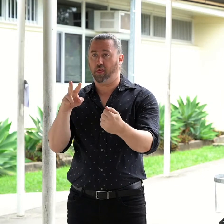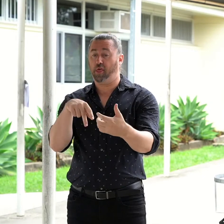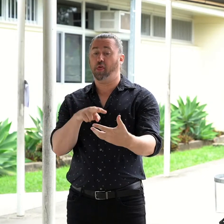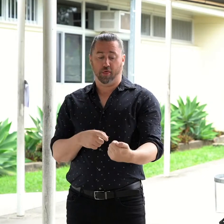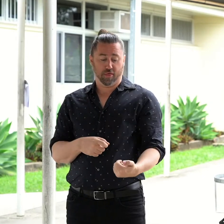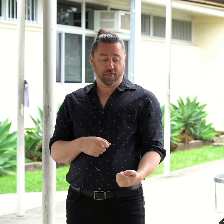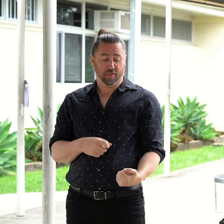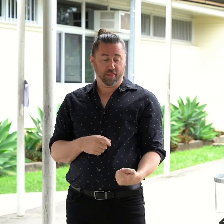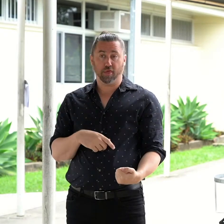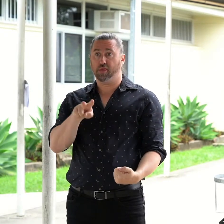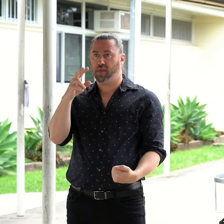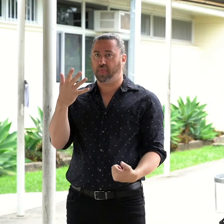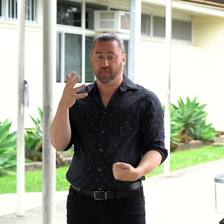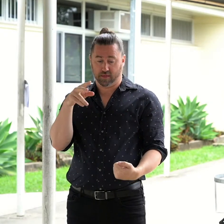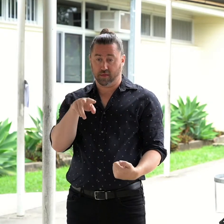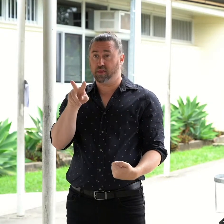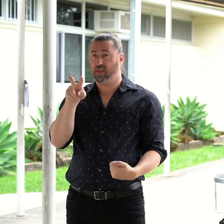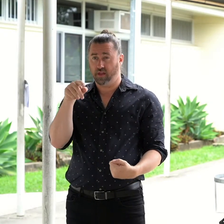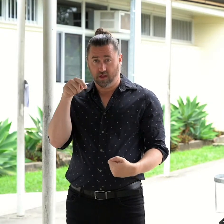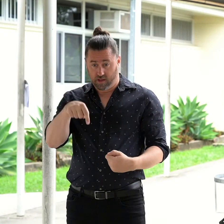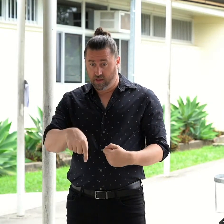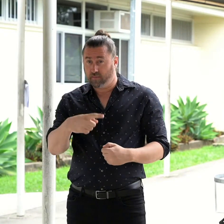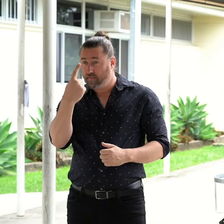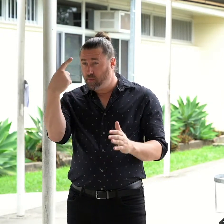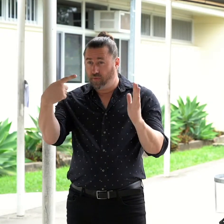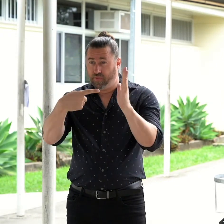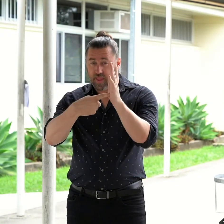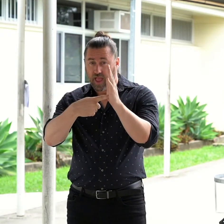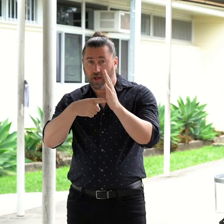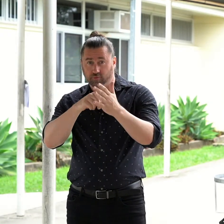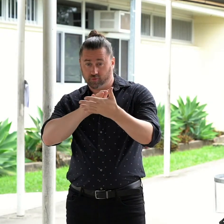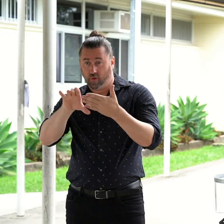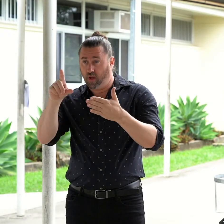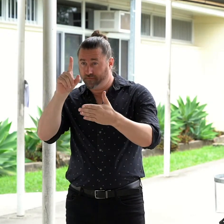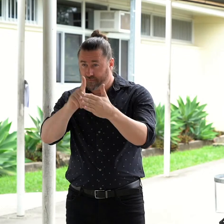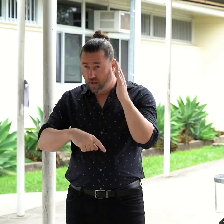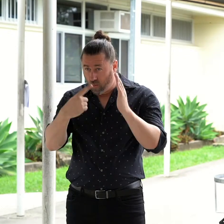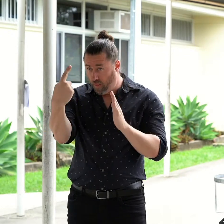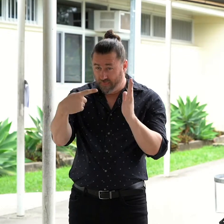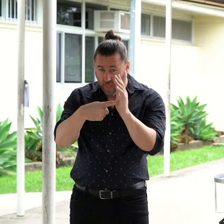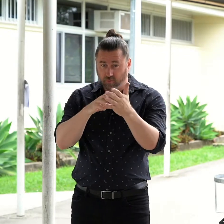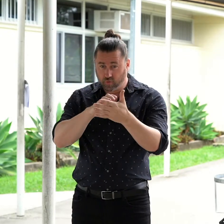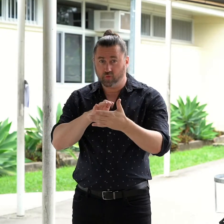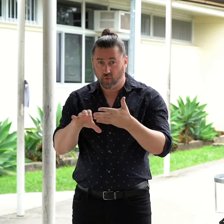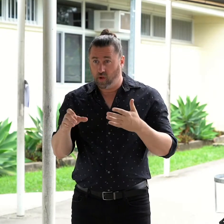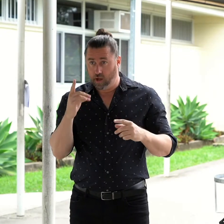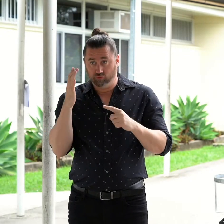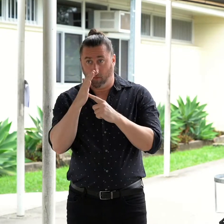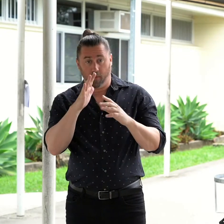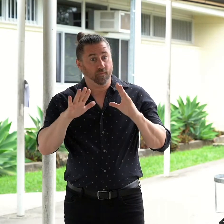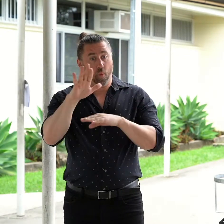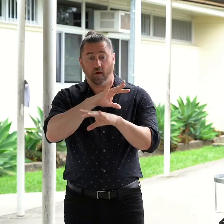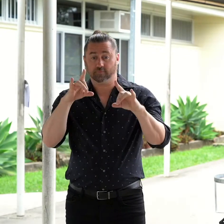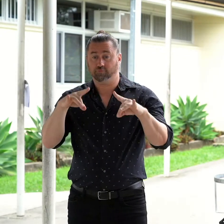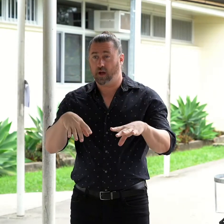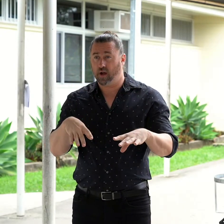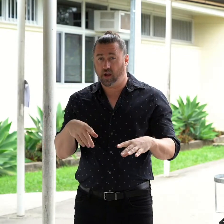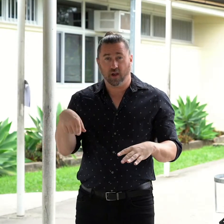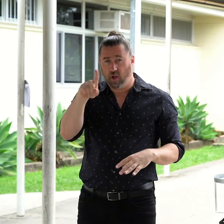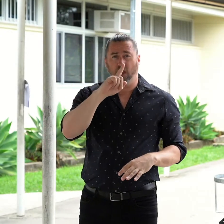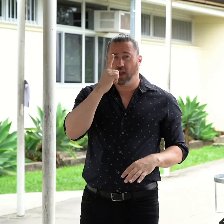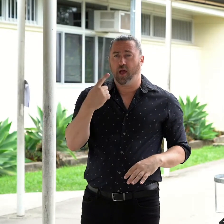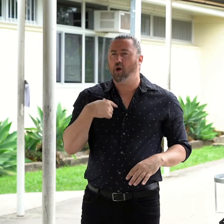Queensland has the highest fine in the nation, $1,000. So people are going to learn pretty quickly that you can't do these dangerous things